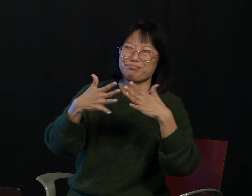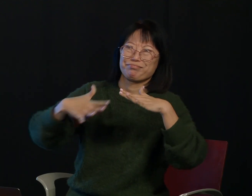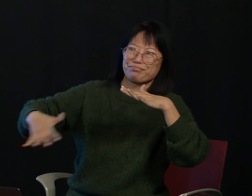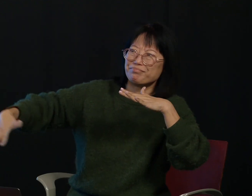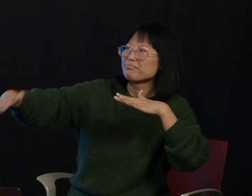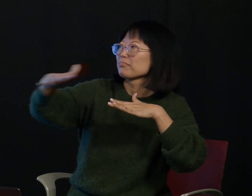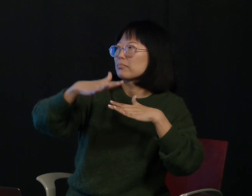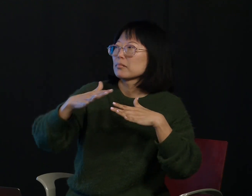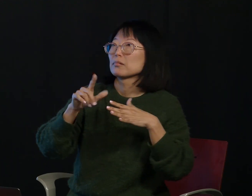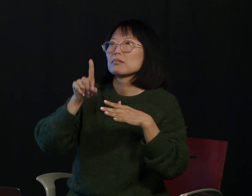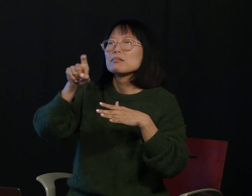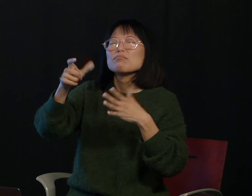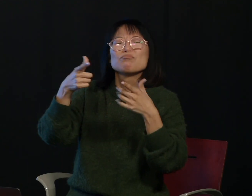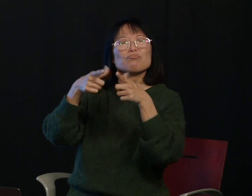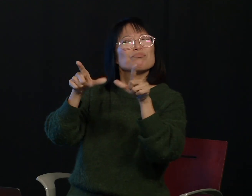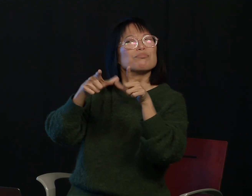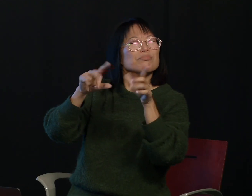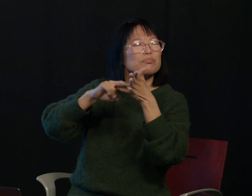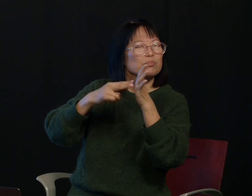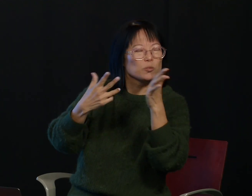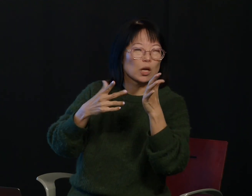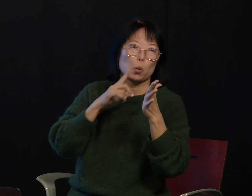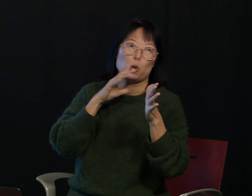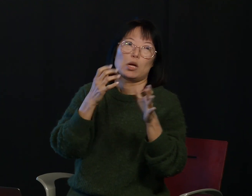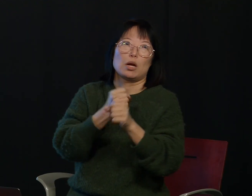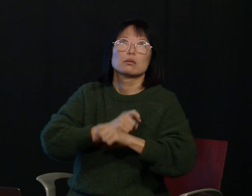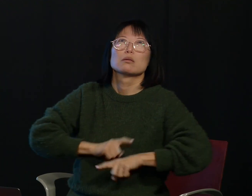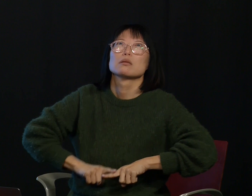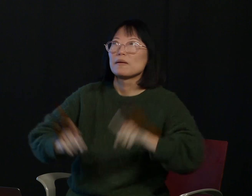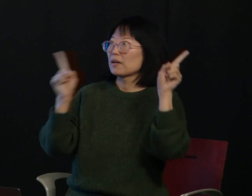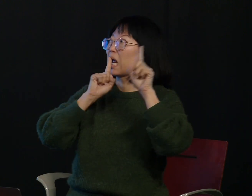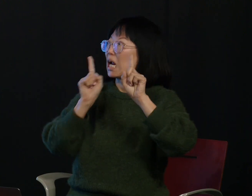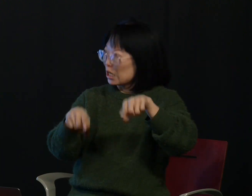one and ask them what language means, and you will get a very different answer.